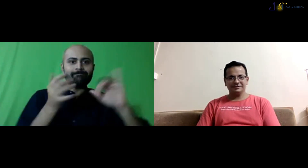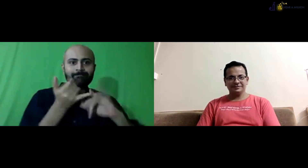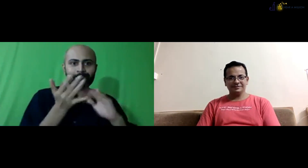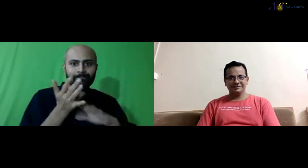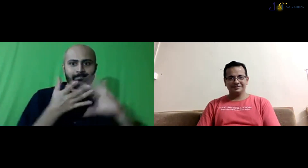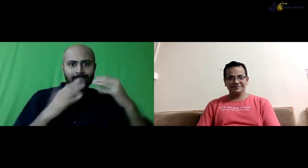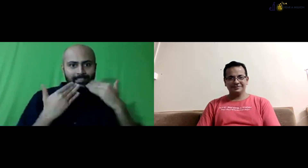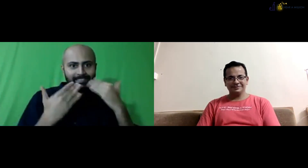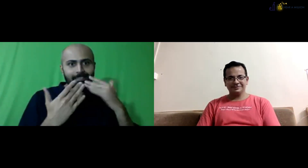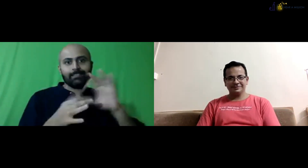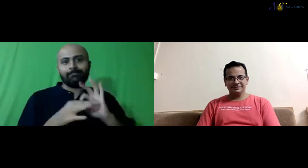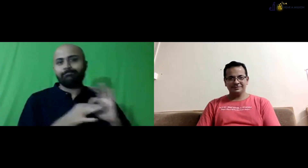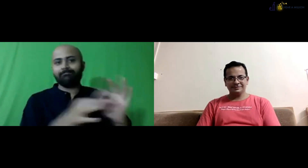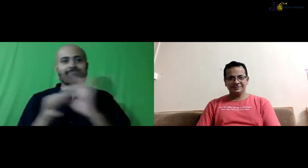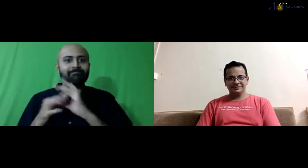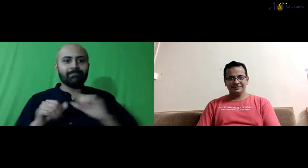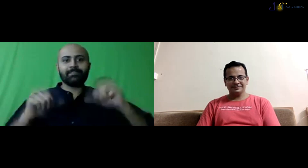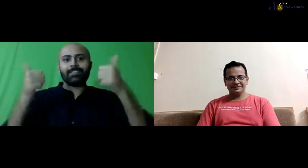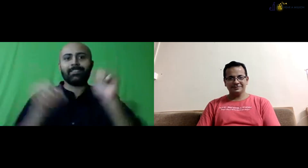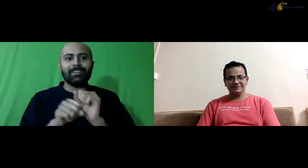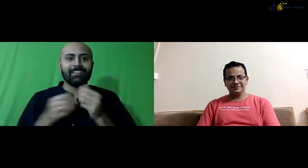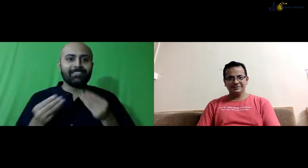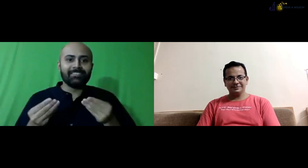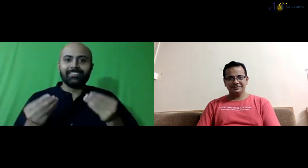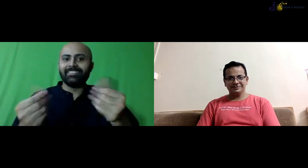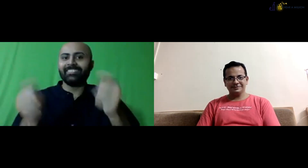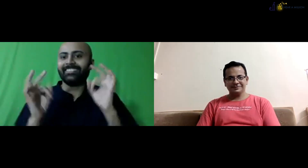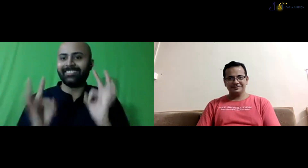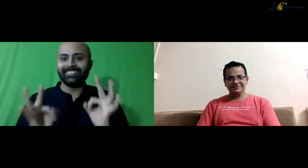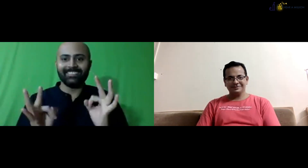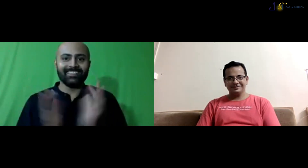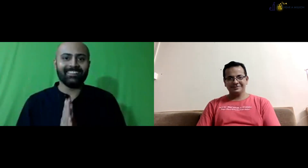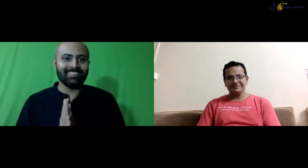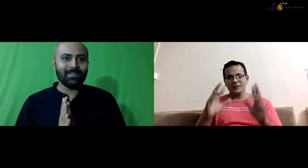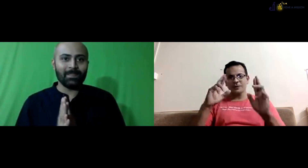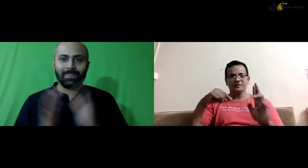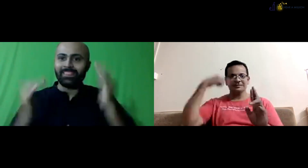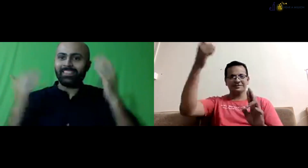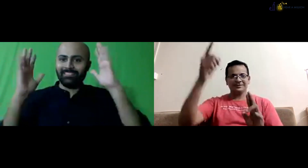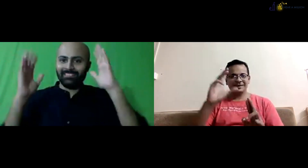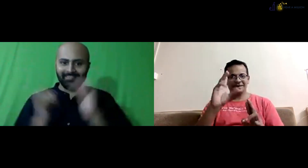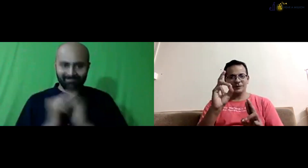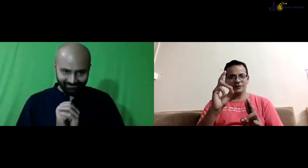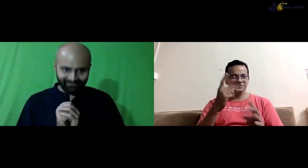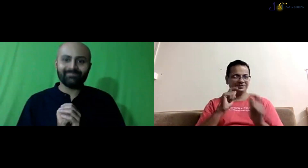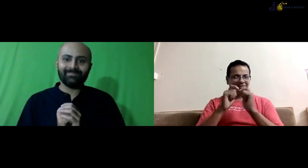it. Khushbu and Ashwini, Ashwin for working over it. So